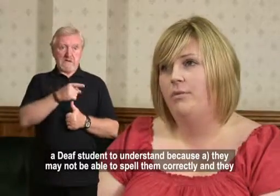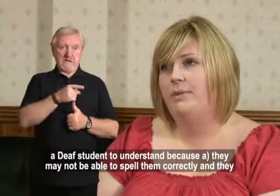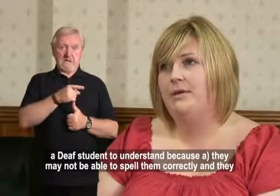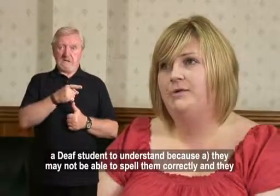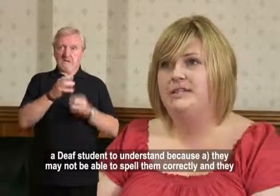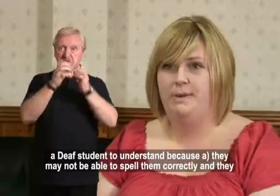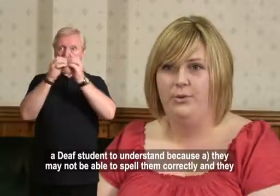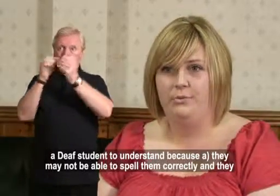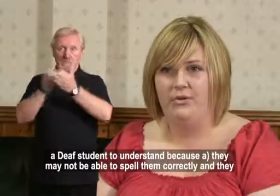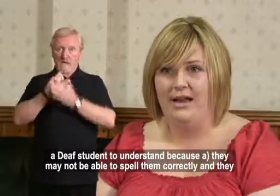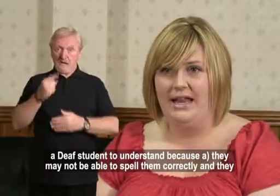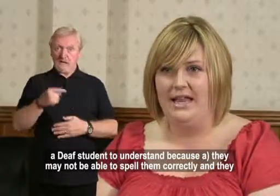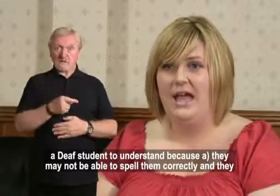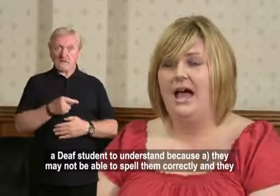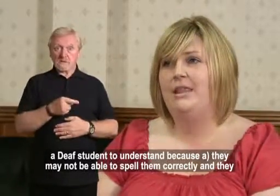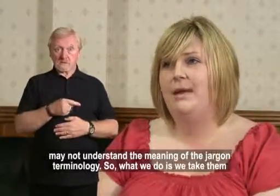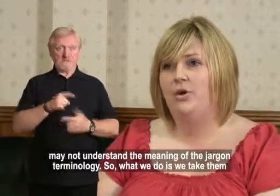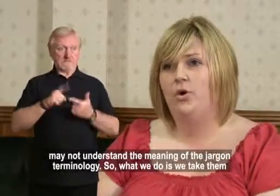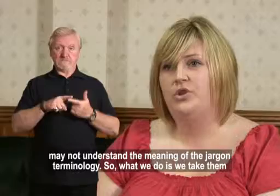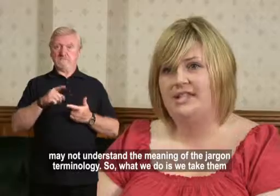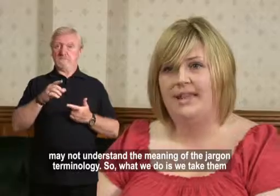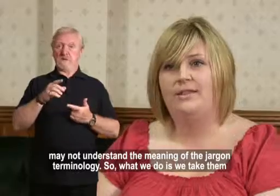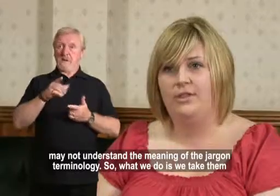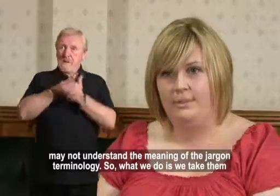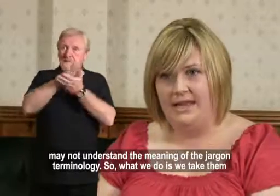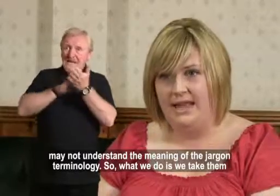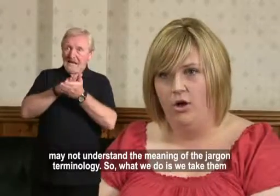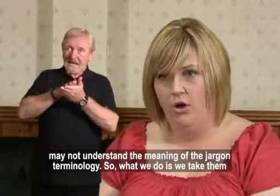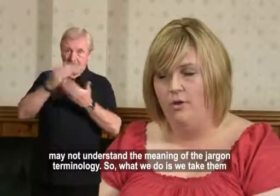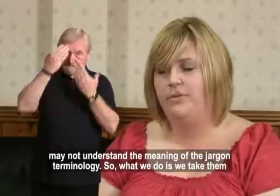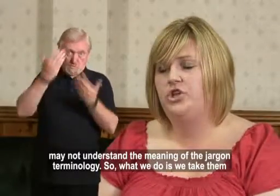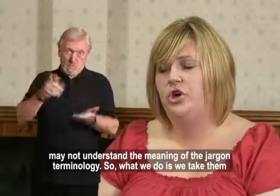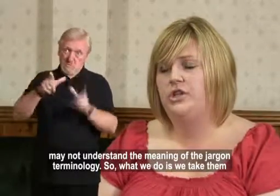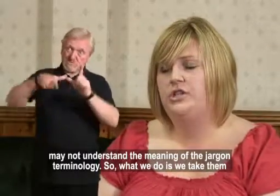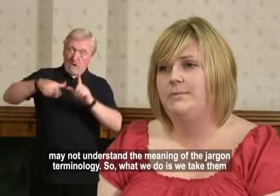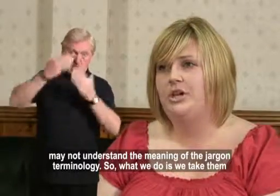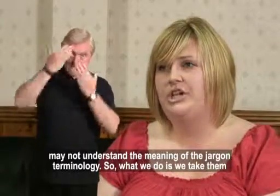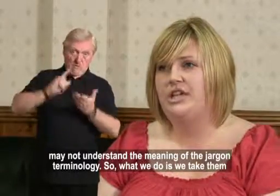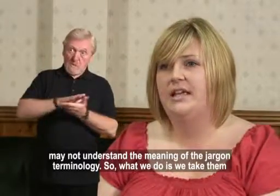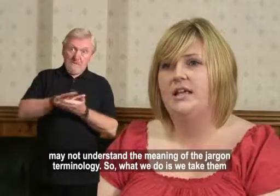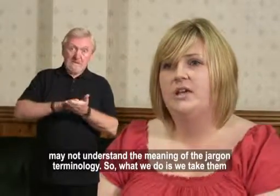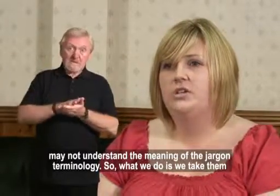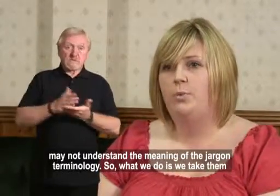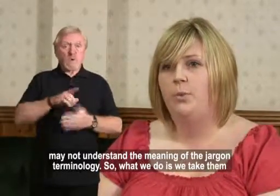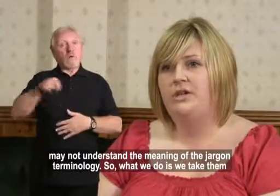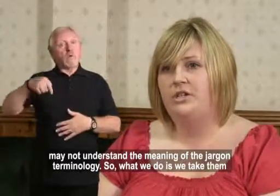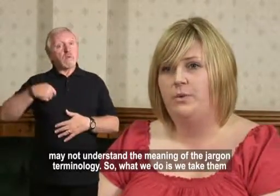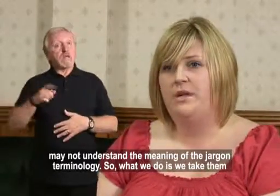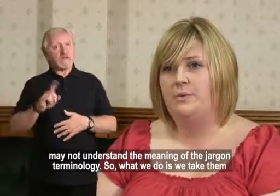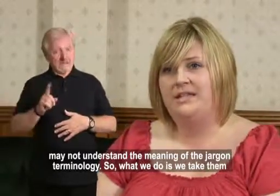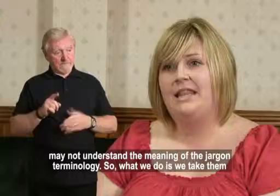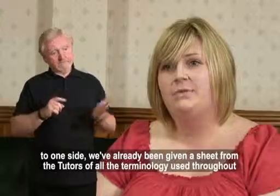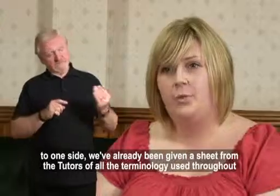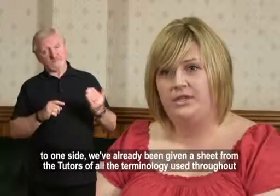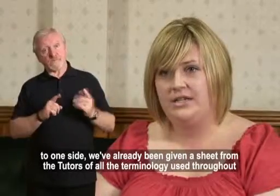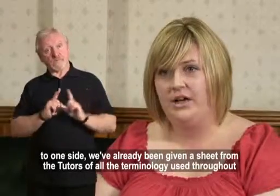not be able to spell them correctly, and they may not understand the meaning of the jargon terminology. So what we do